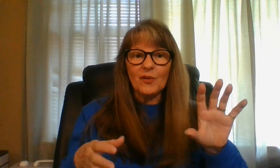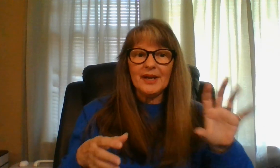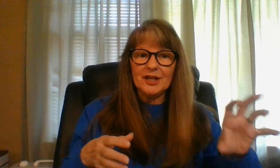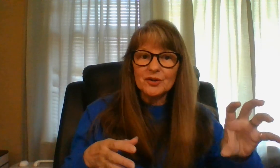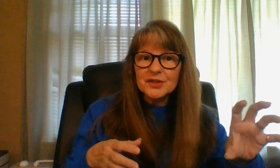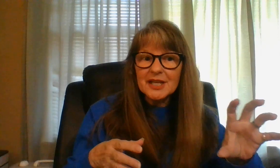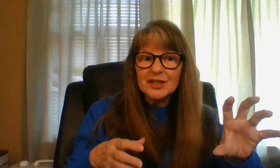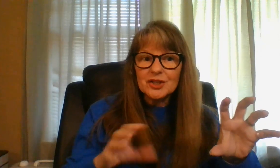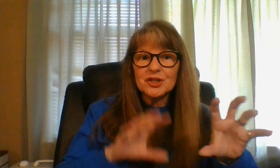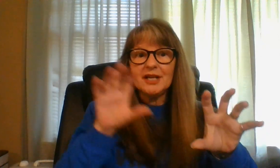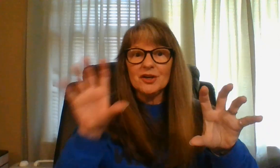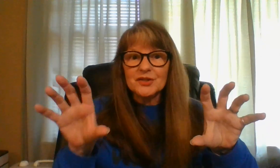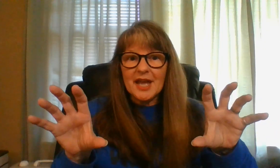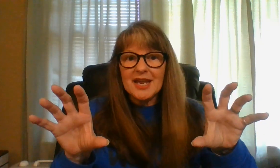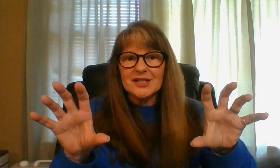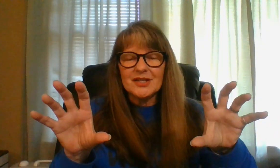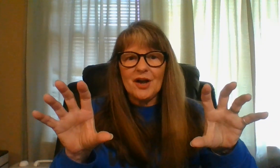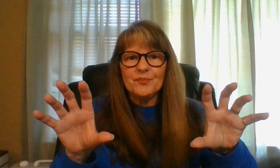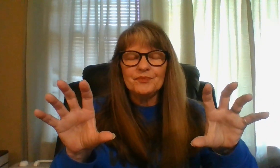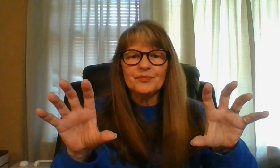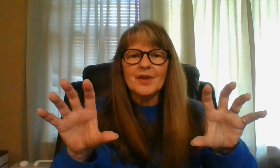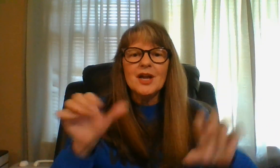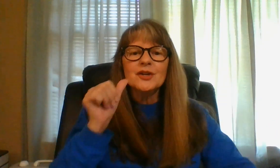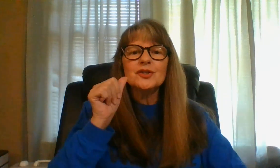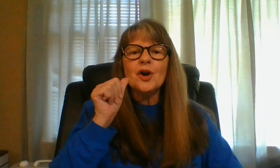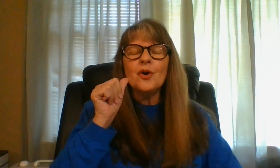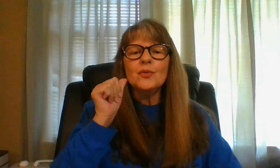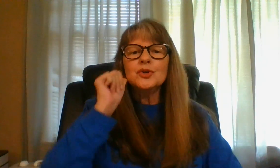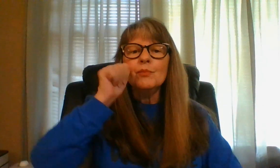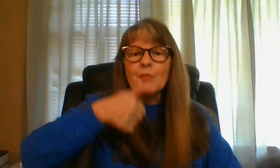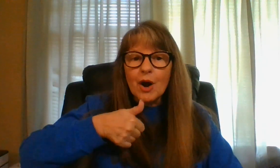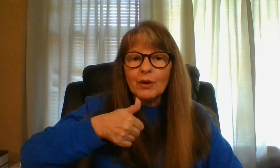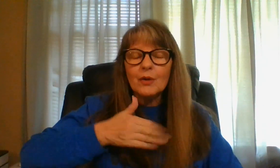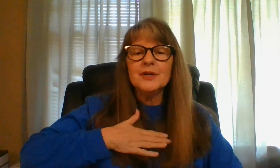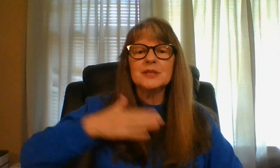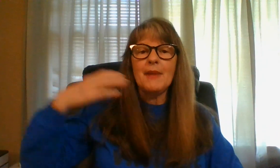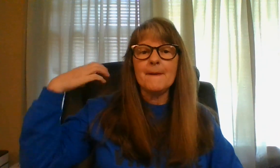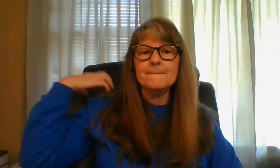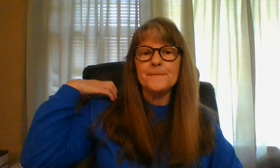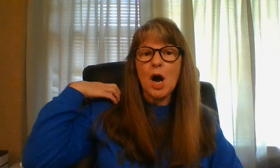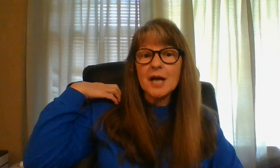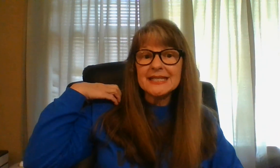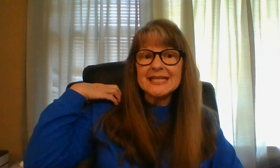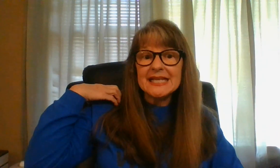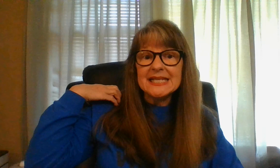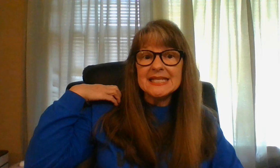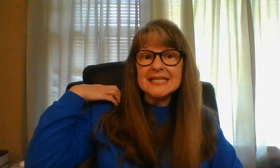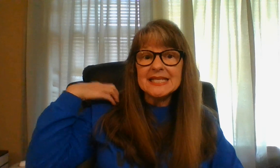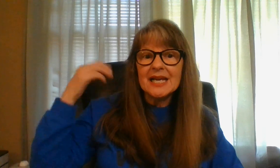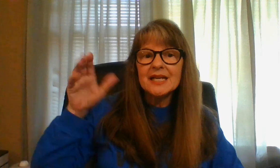okay, here's the English and here's the ASL. So tomorrow is my boss,